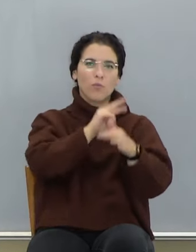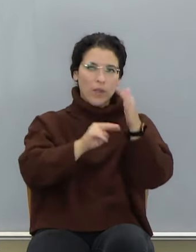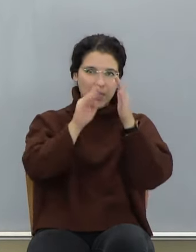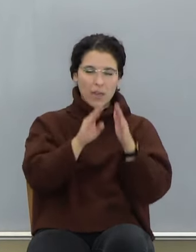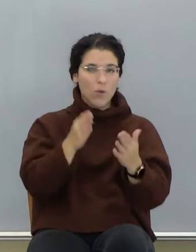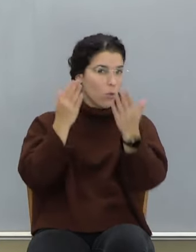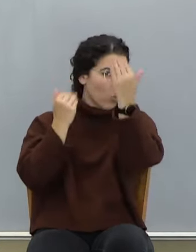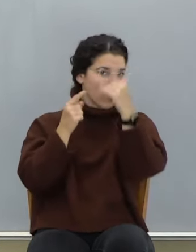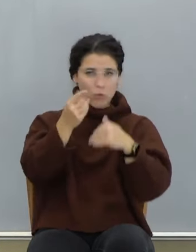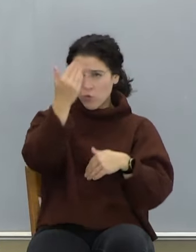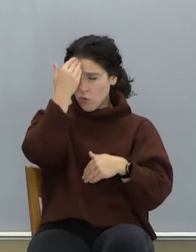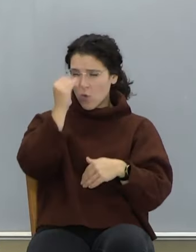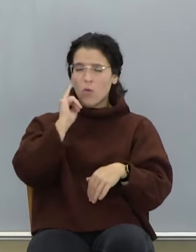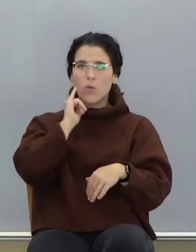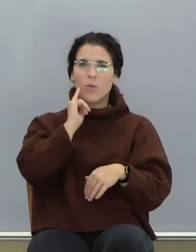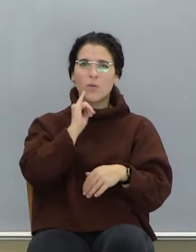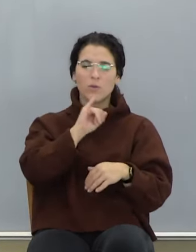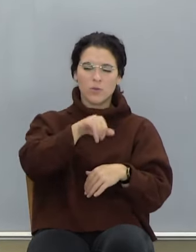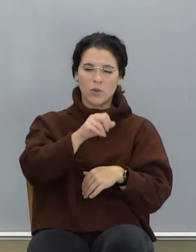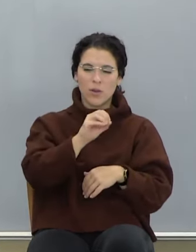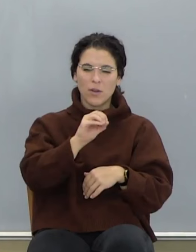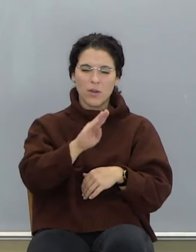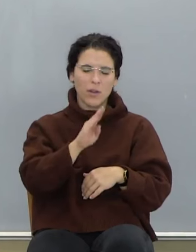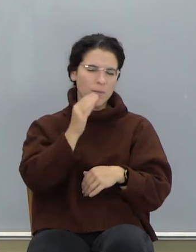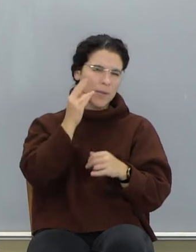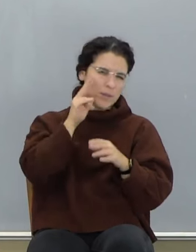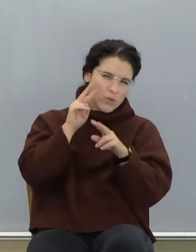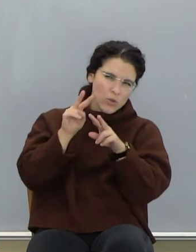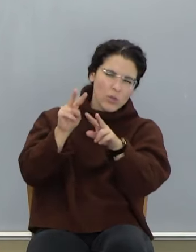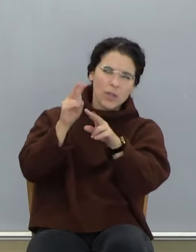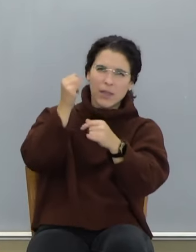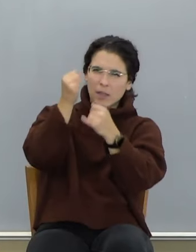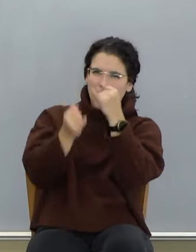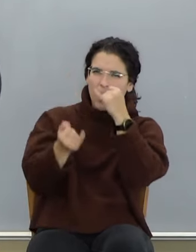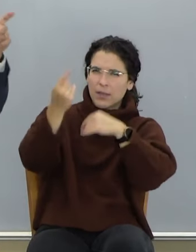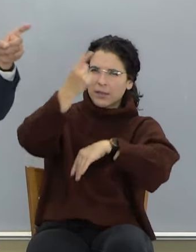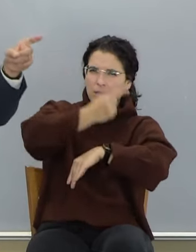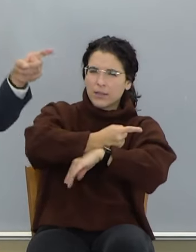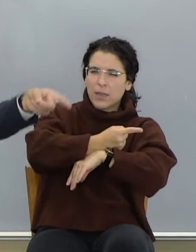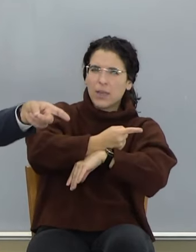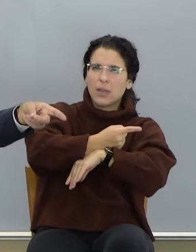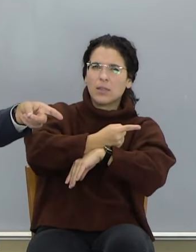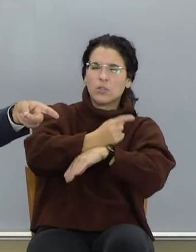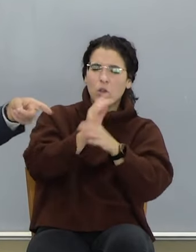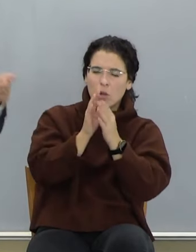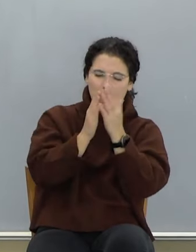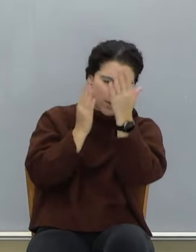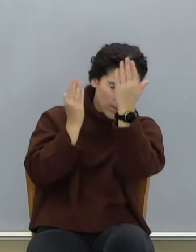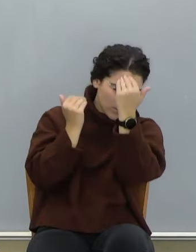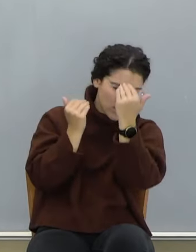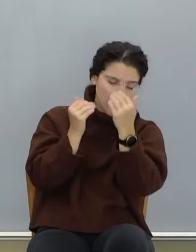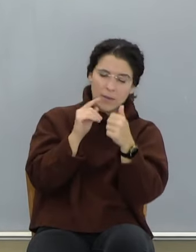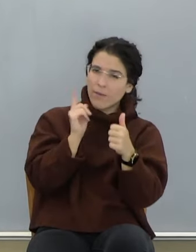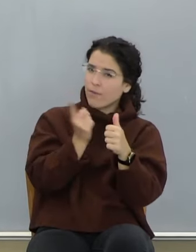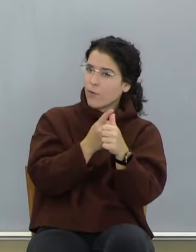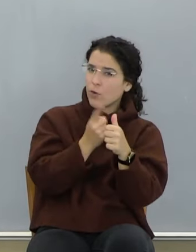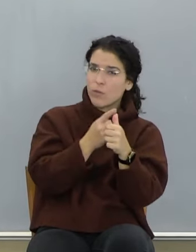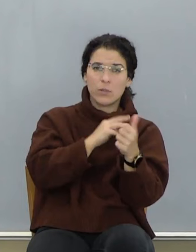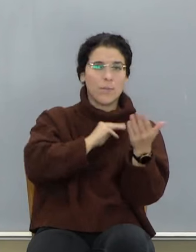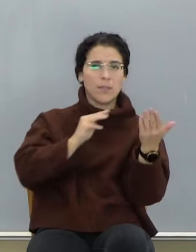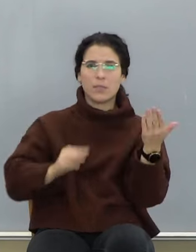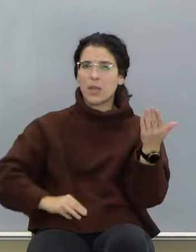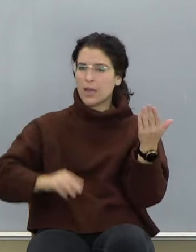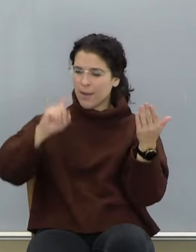You know what Israel, Jacob is looking at? The last days are anticipating, number one, a